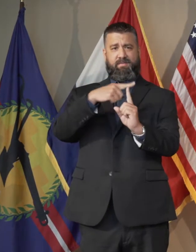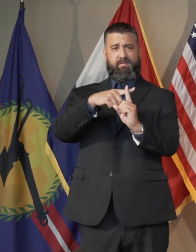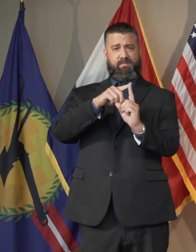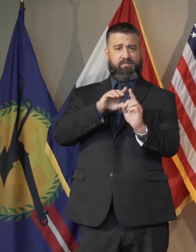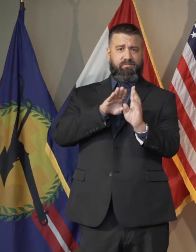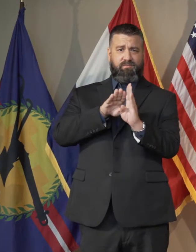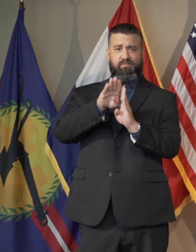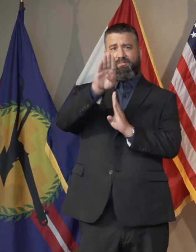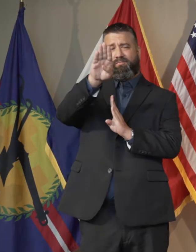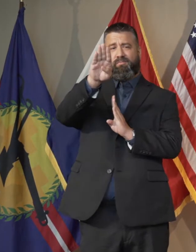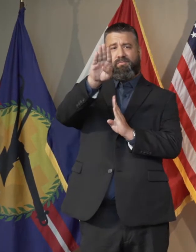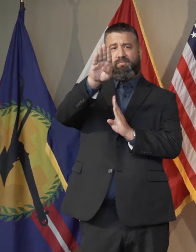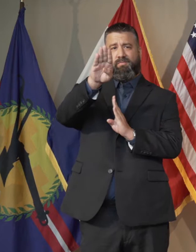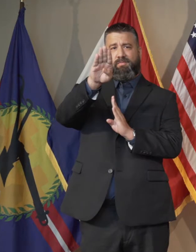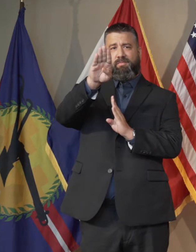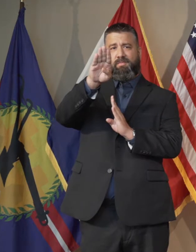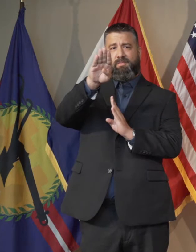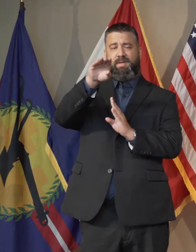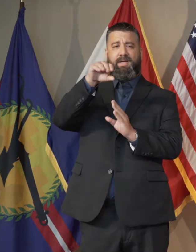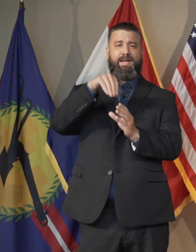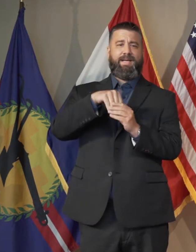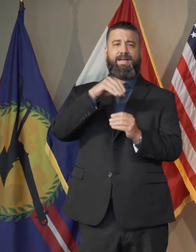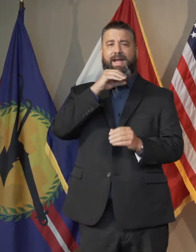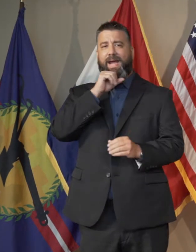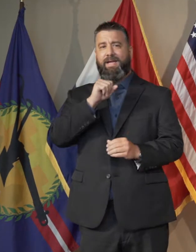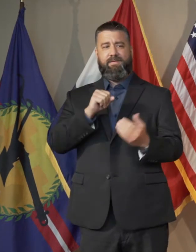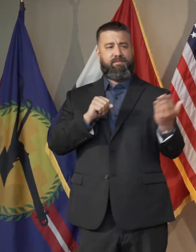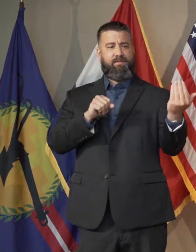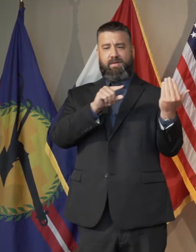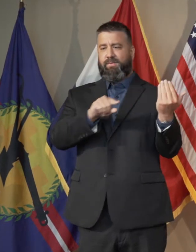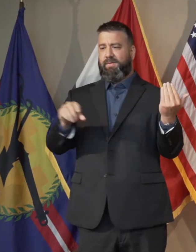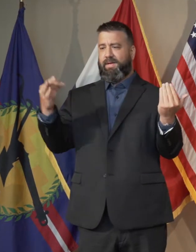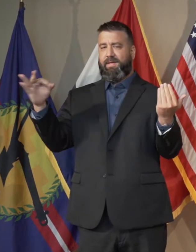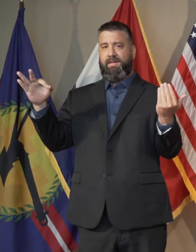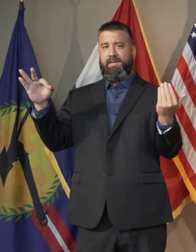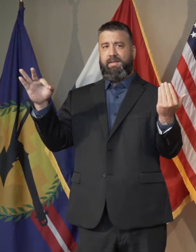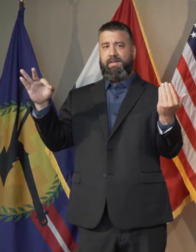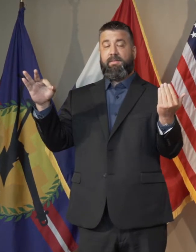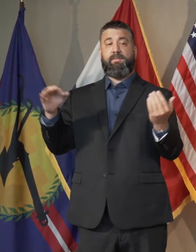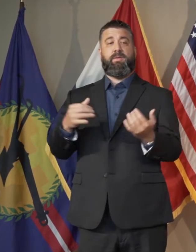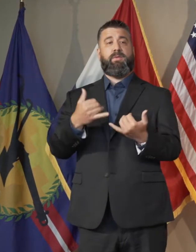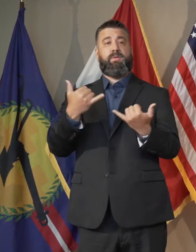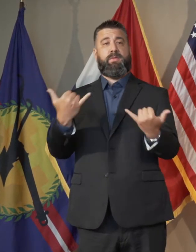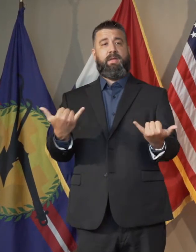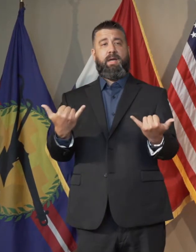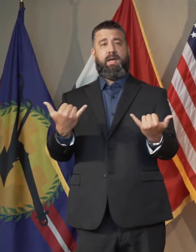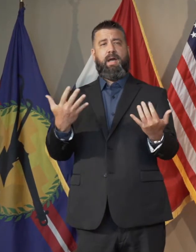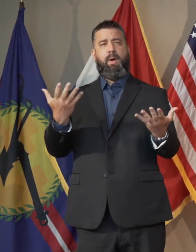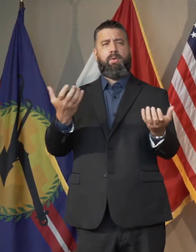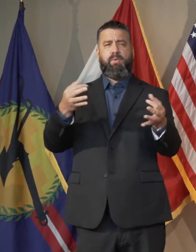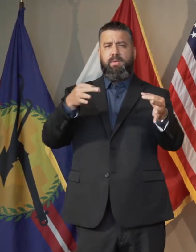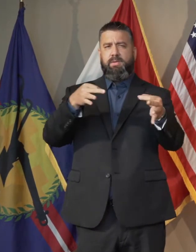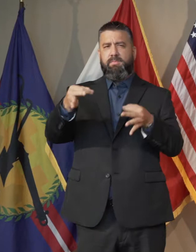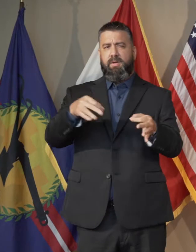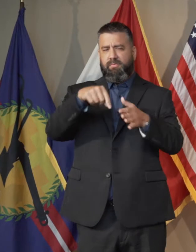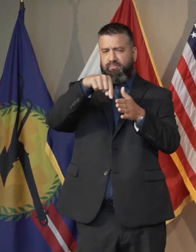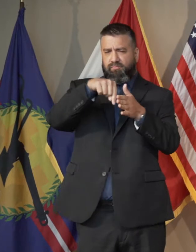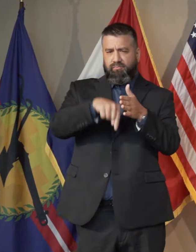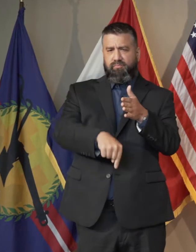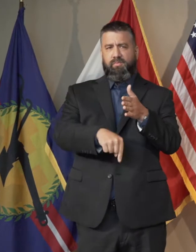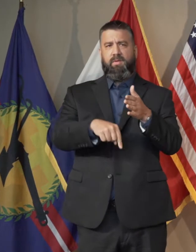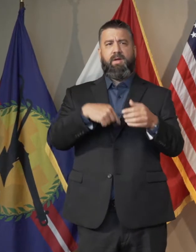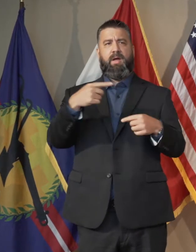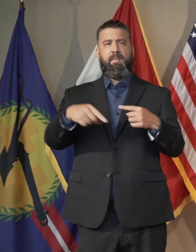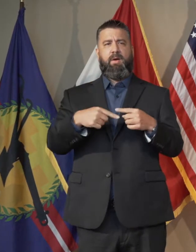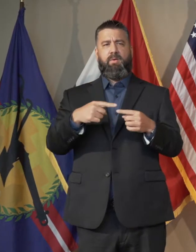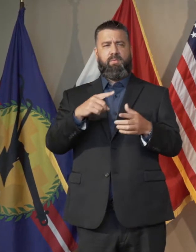infections in our 15 to 19-year-old age group. Today, I want to dig a little bit deeper into what we're